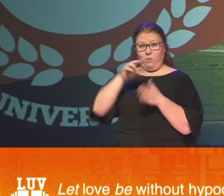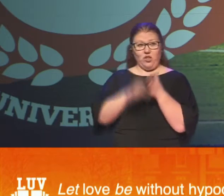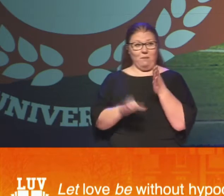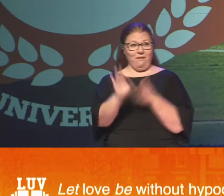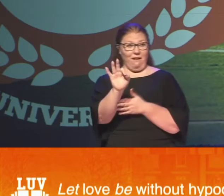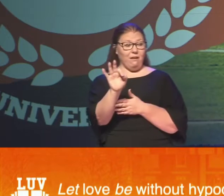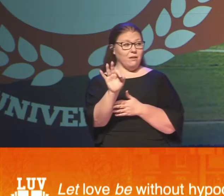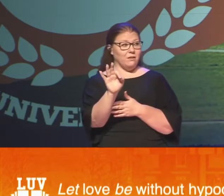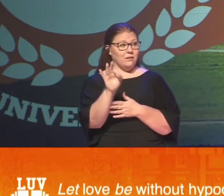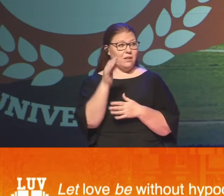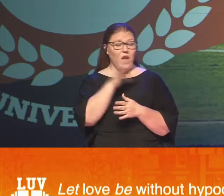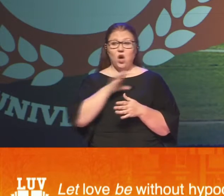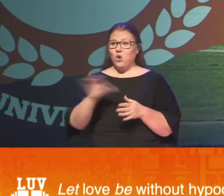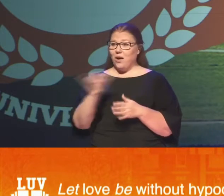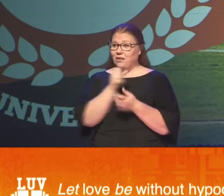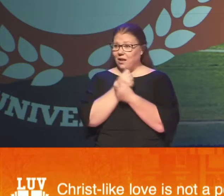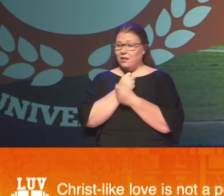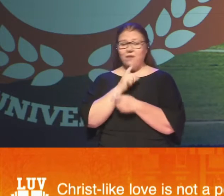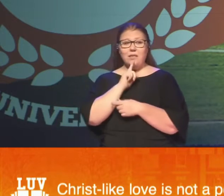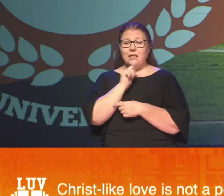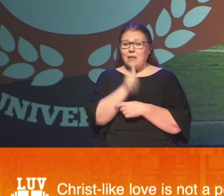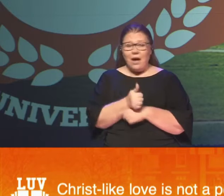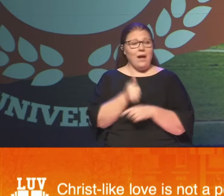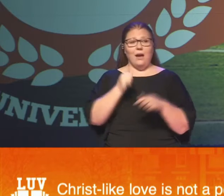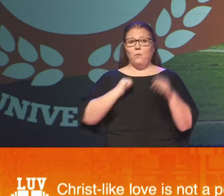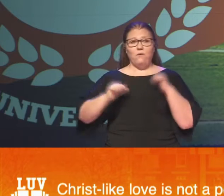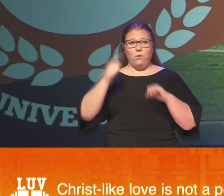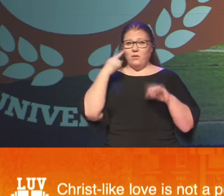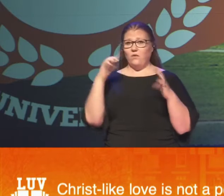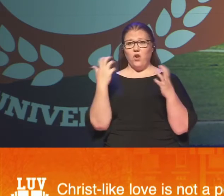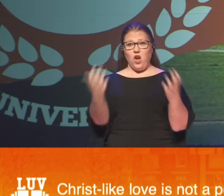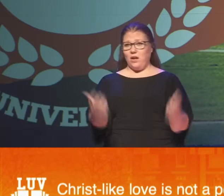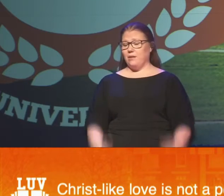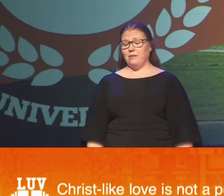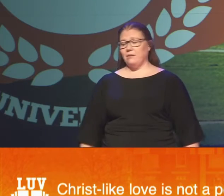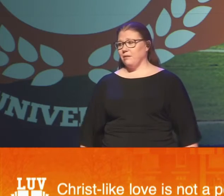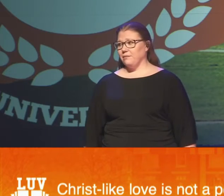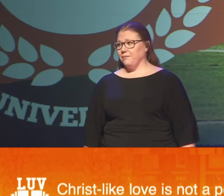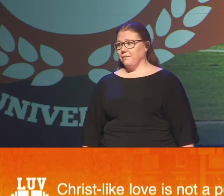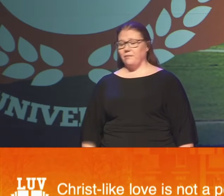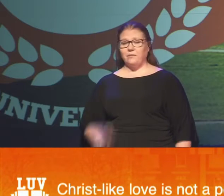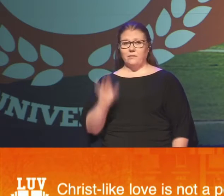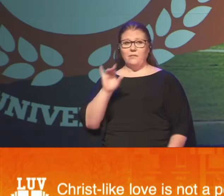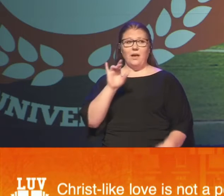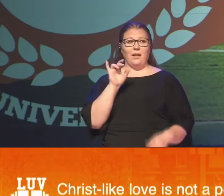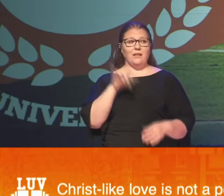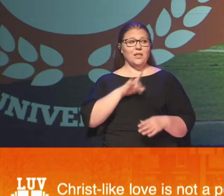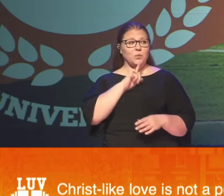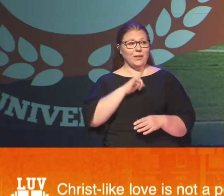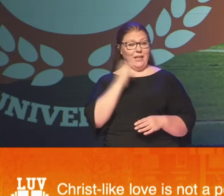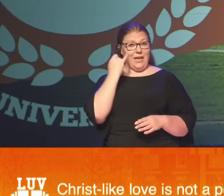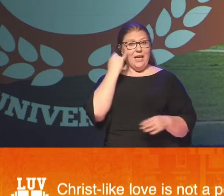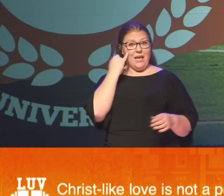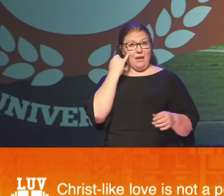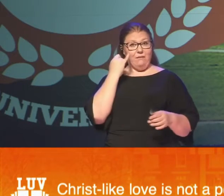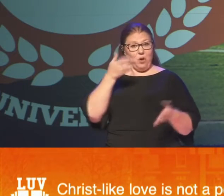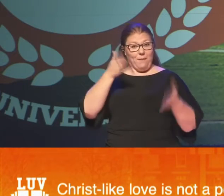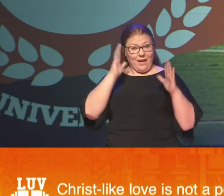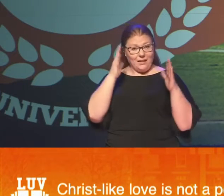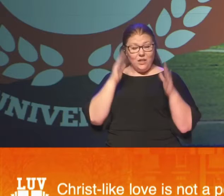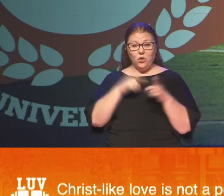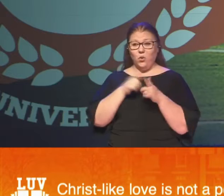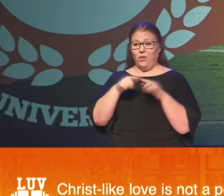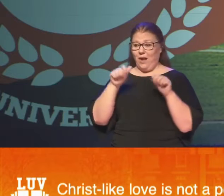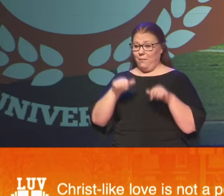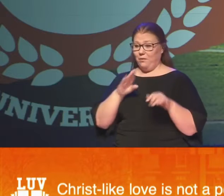is, a Christ-like love isn't a performance for an audience. And that's really, if you've been paying attention or if you were able to